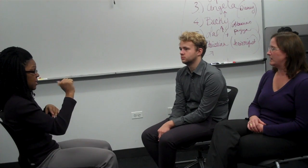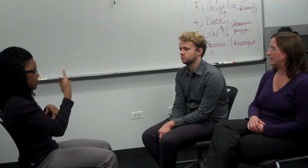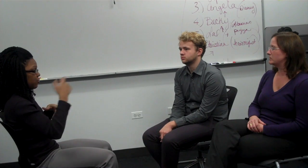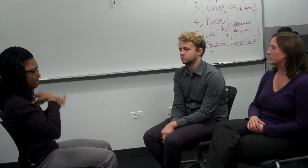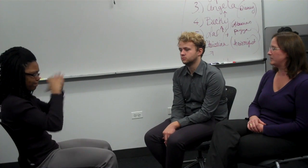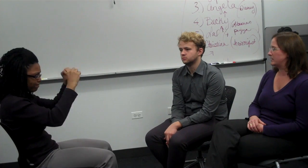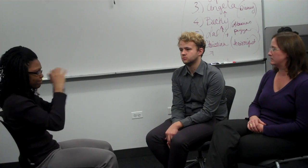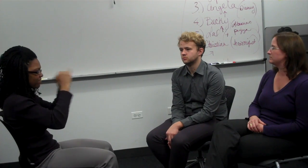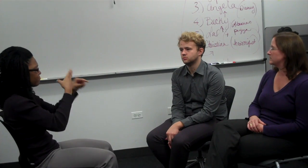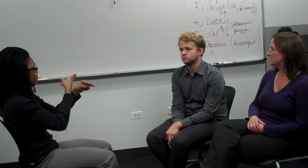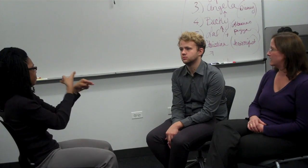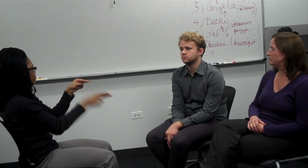I told them how to sign